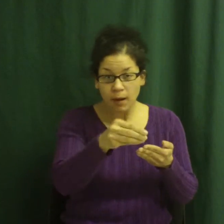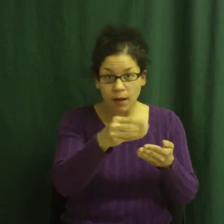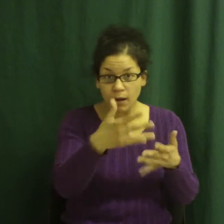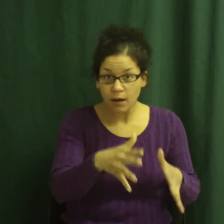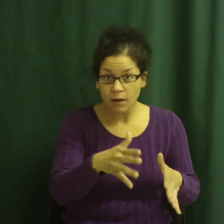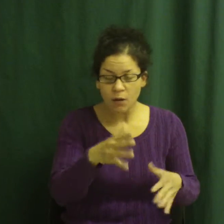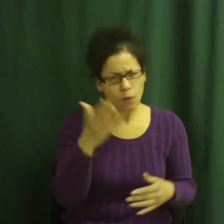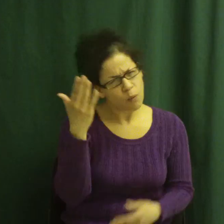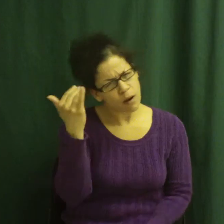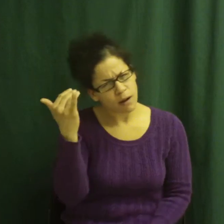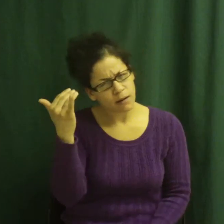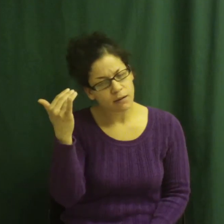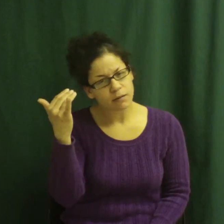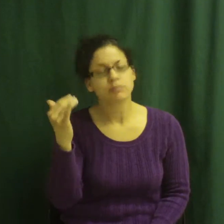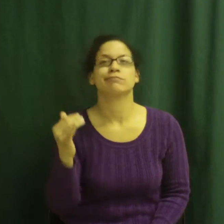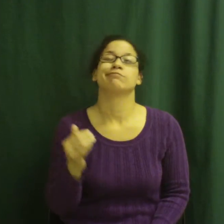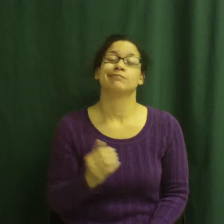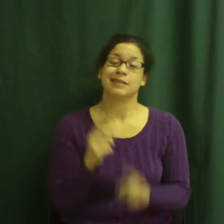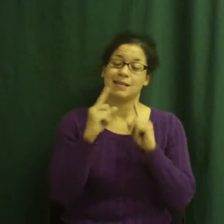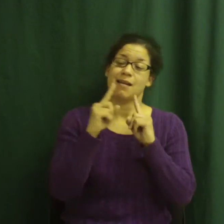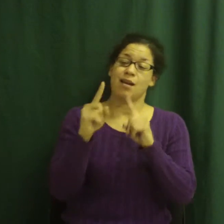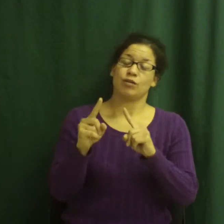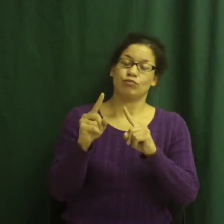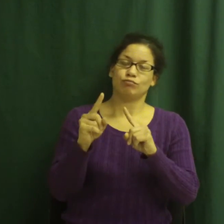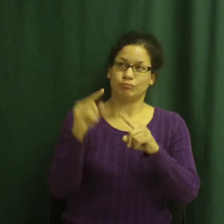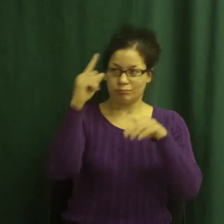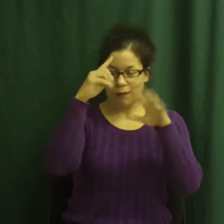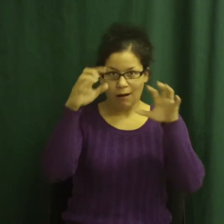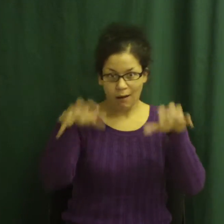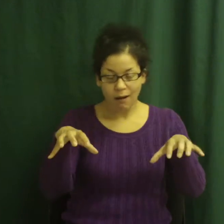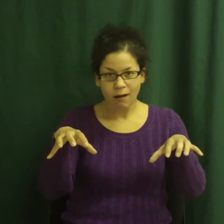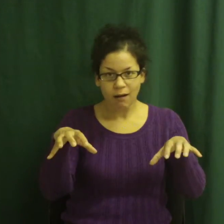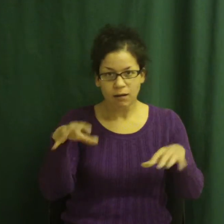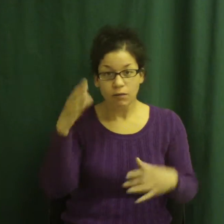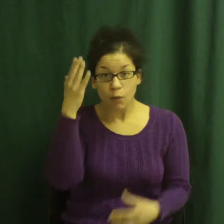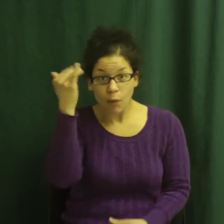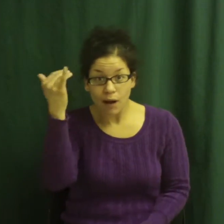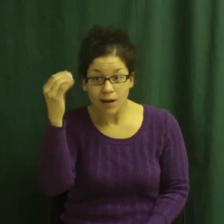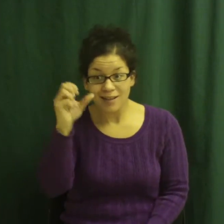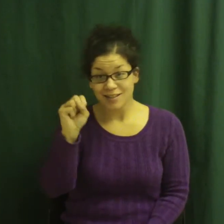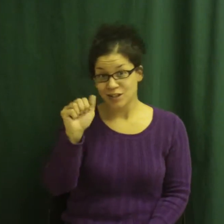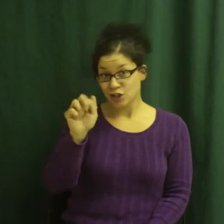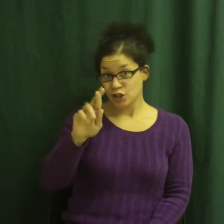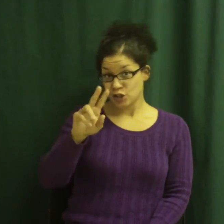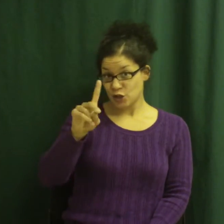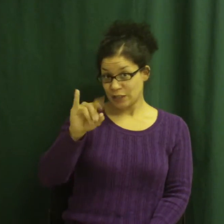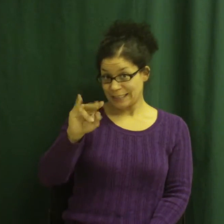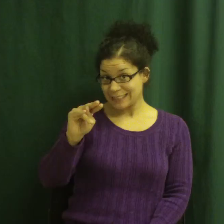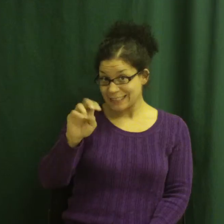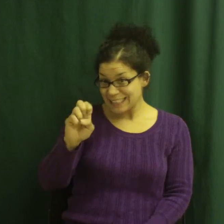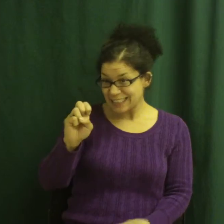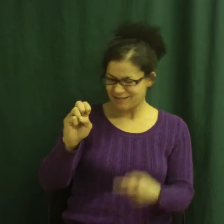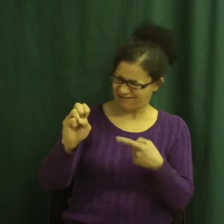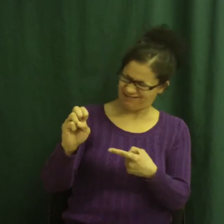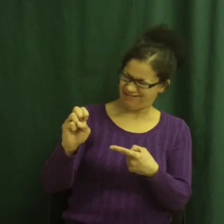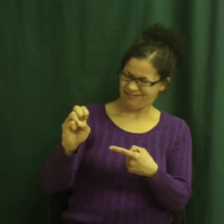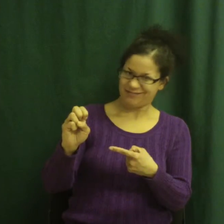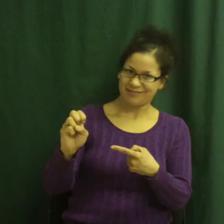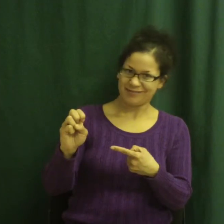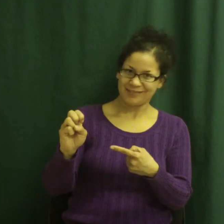is surprising, because a sardine is not a sardine until it is packed